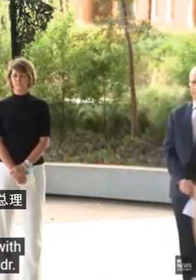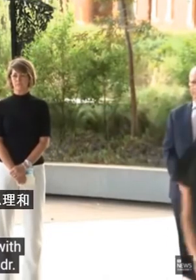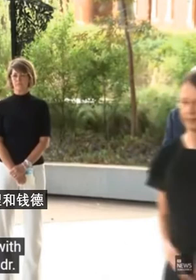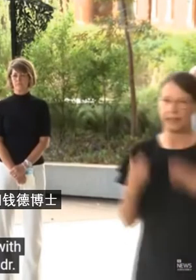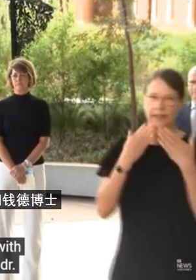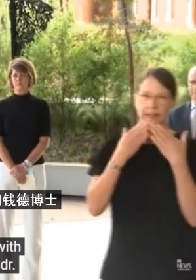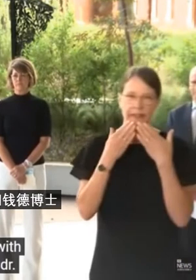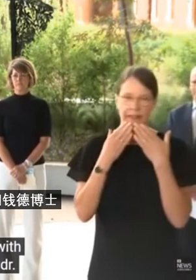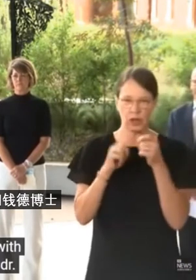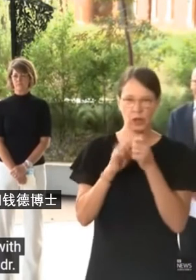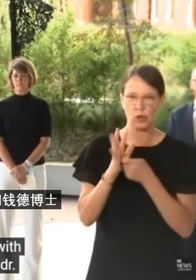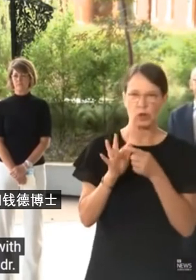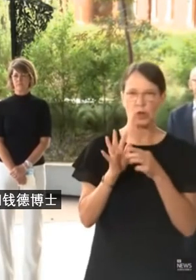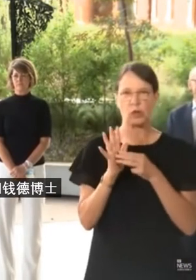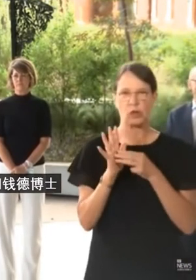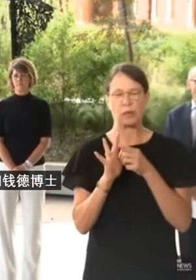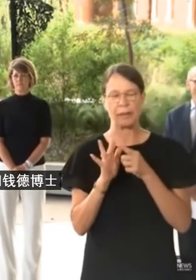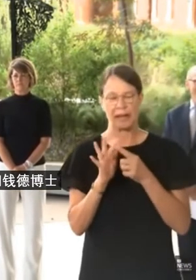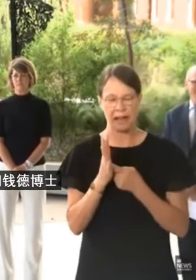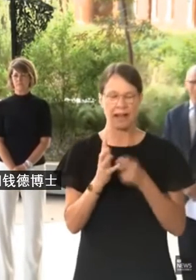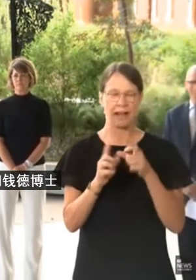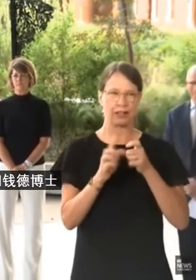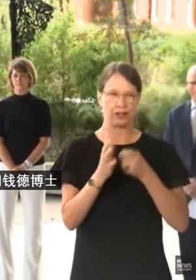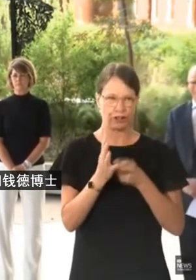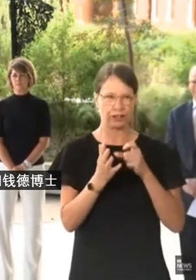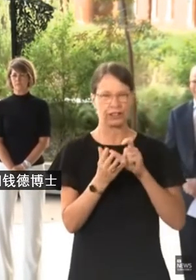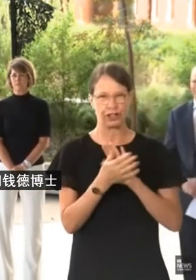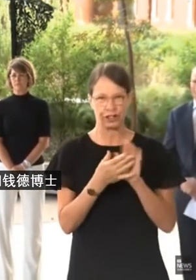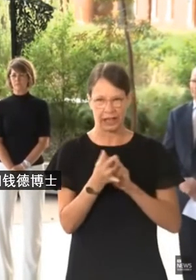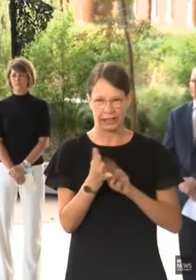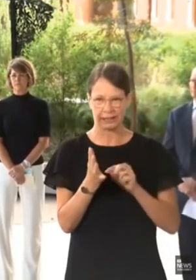Thanks, Premier and Dr. Chant. Today